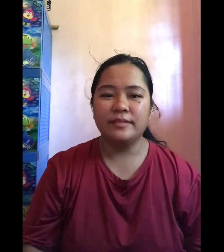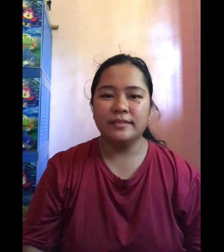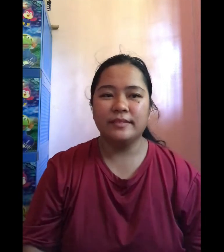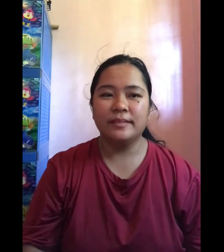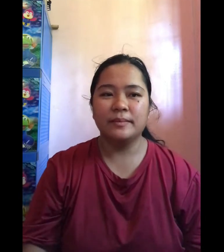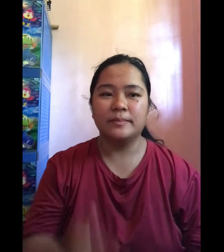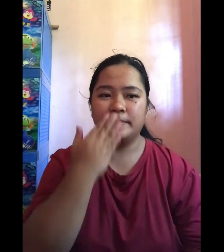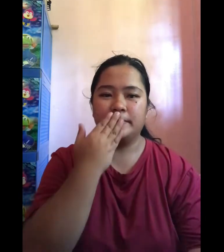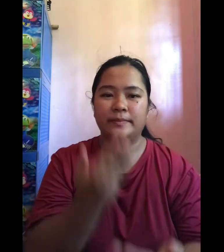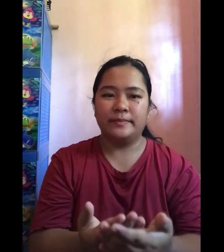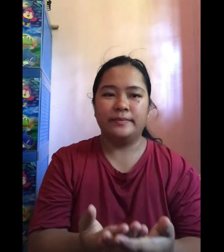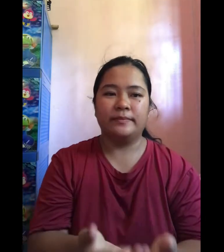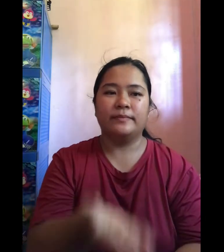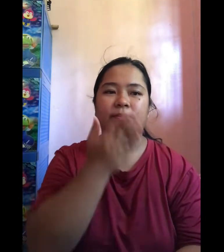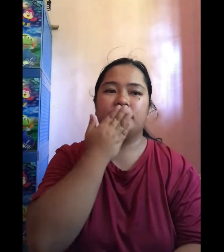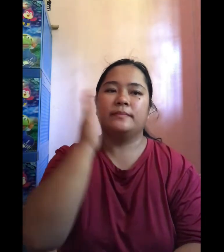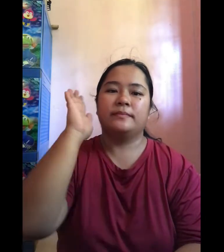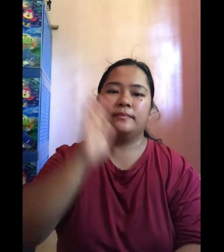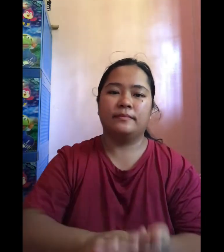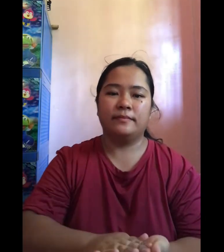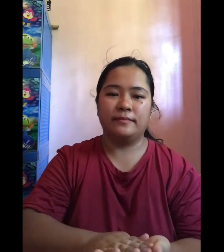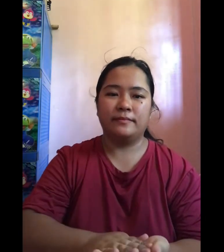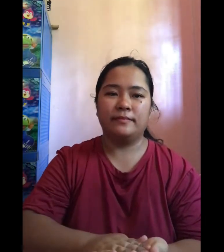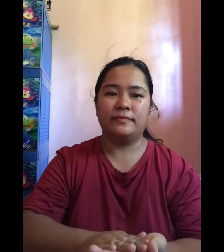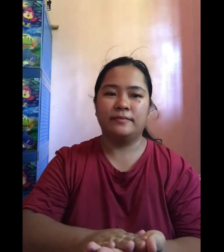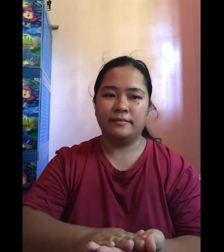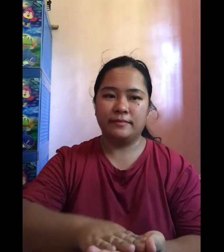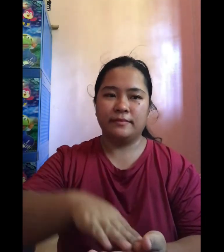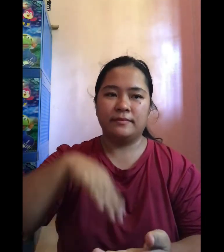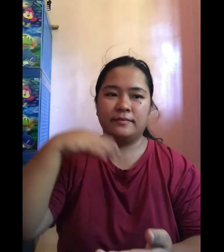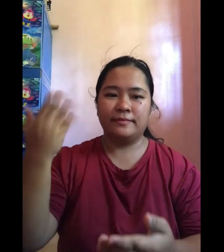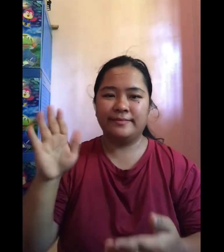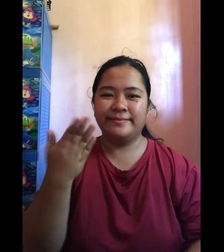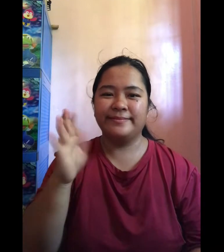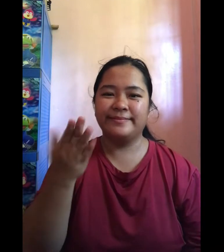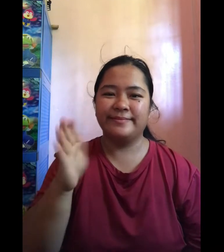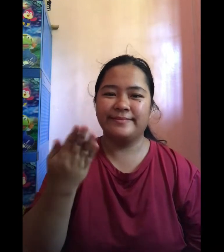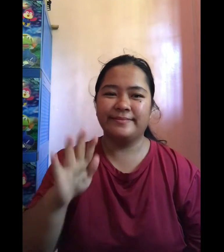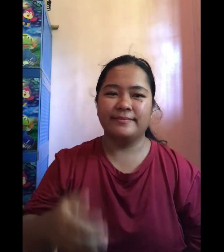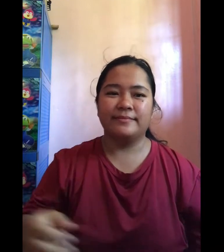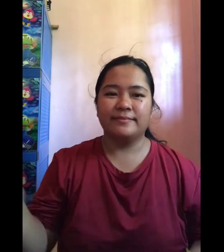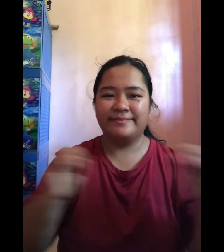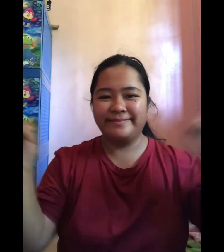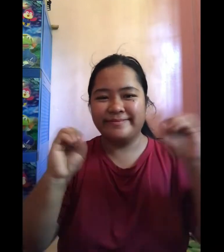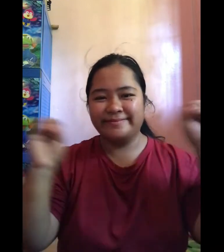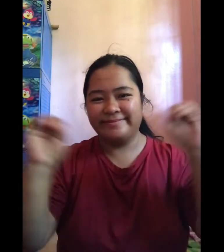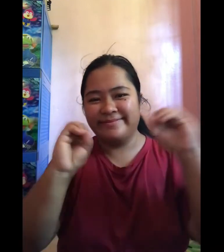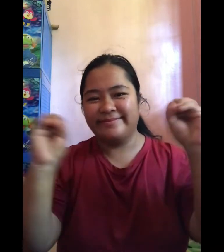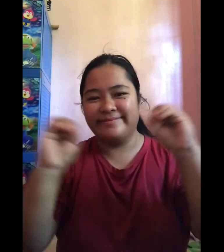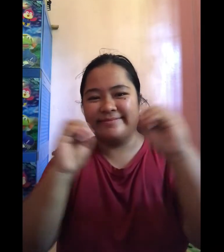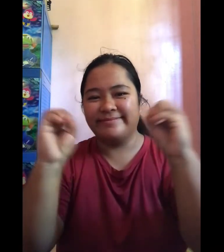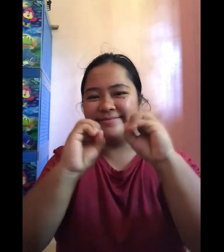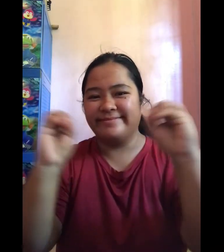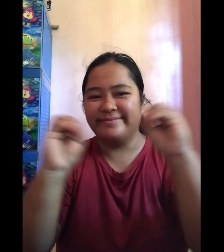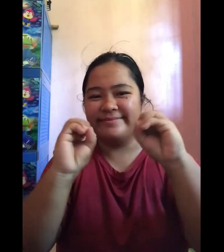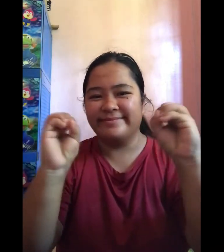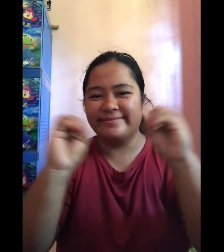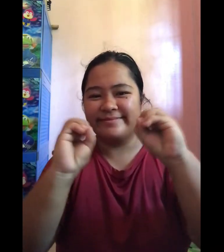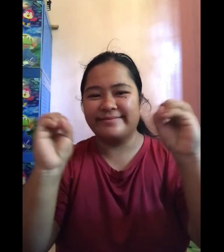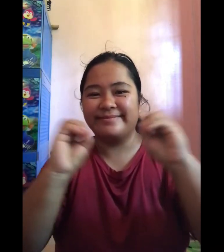have good, you have bad, you have so-so, you have nothing or nothing much. You